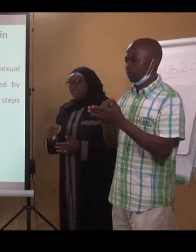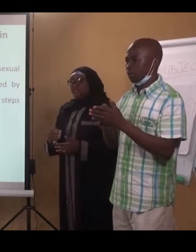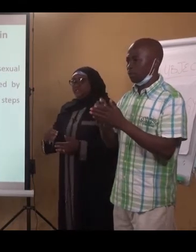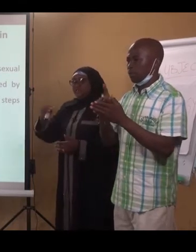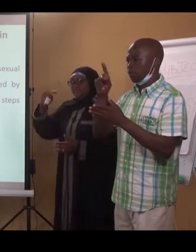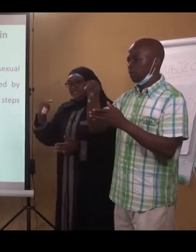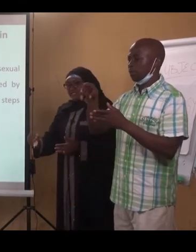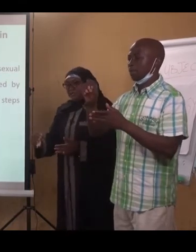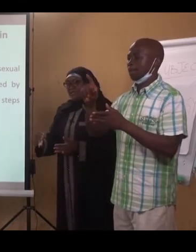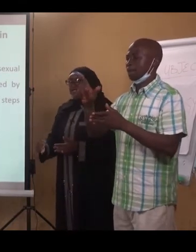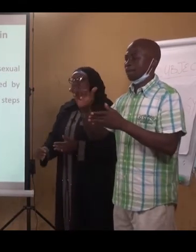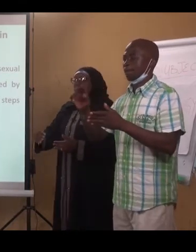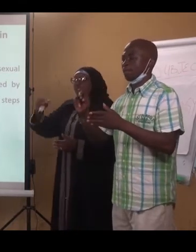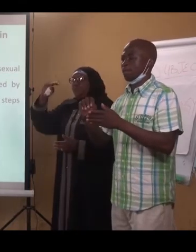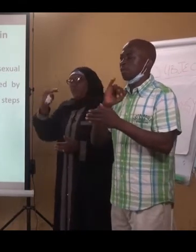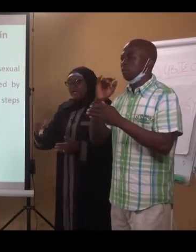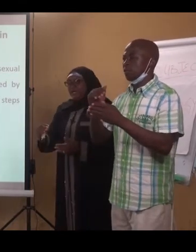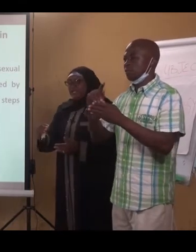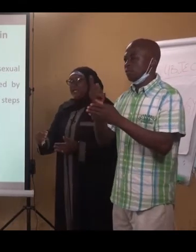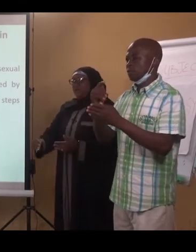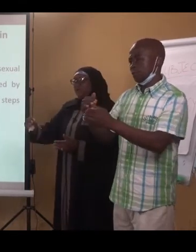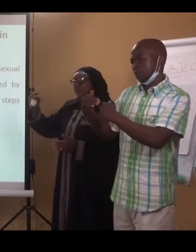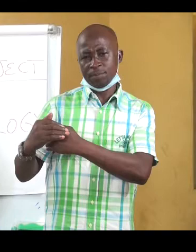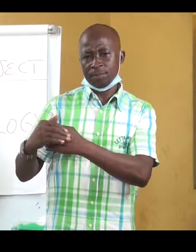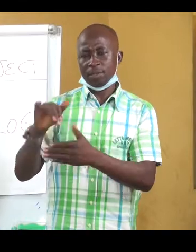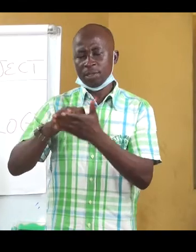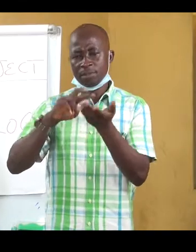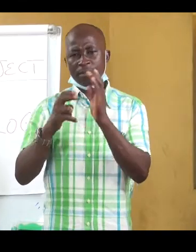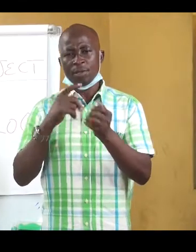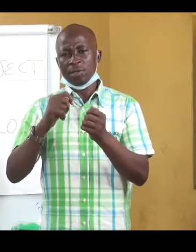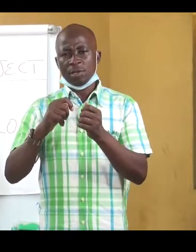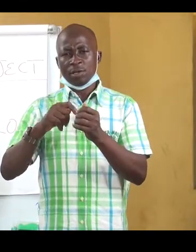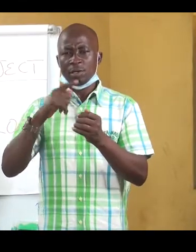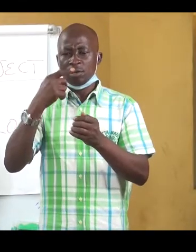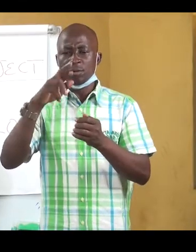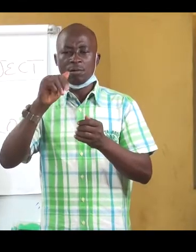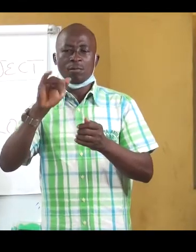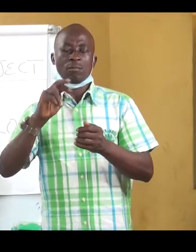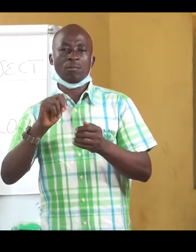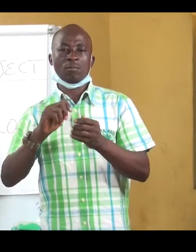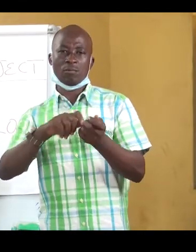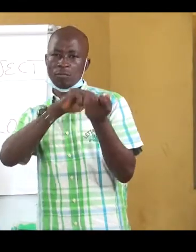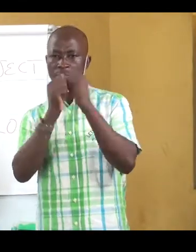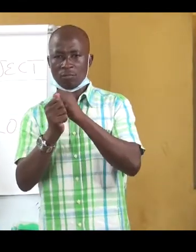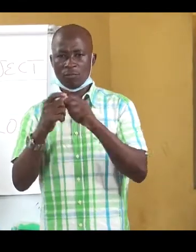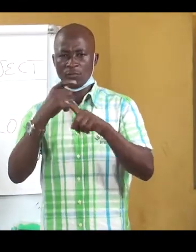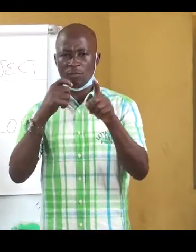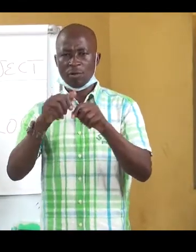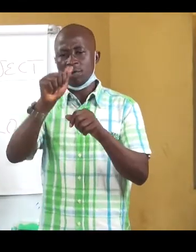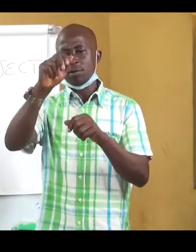is the first step. That is, the pollen grains have to be transferred from the anther of the flower to the stigma,